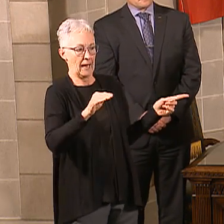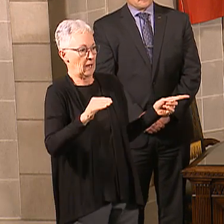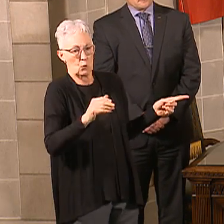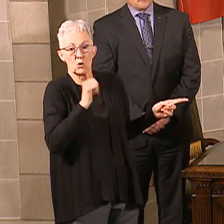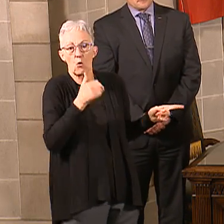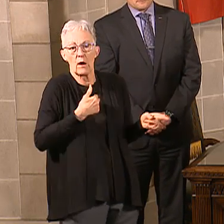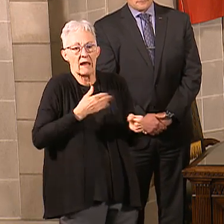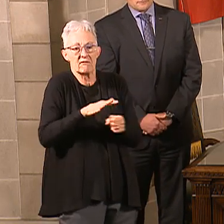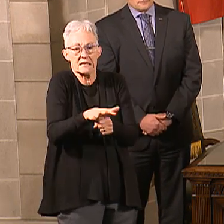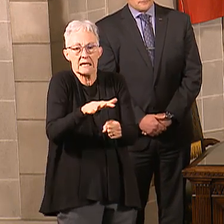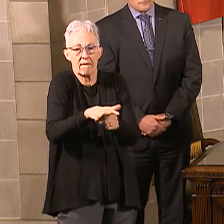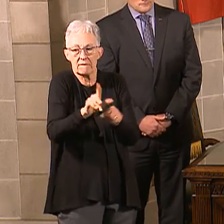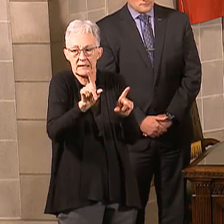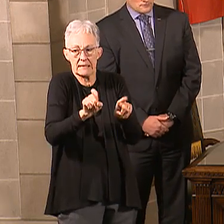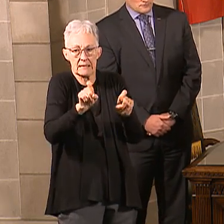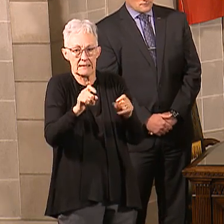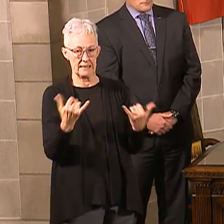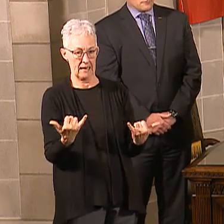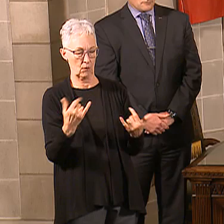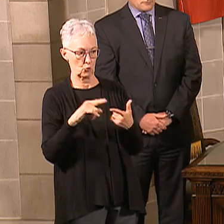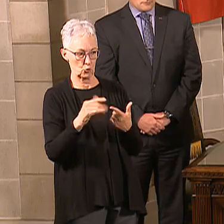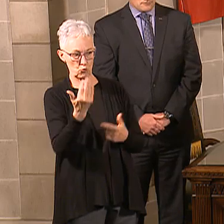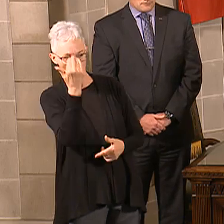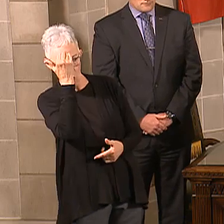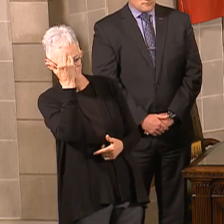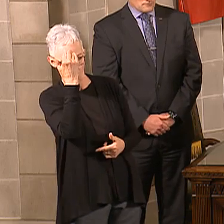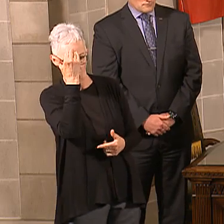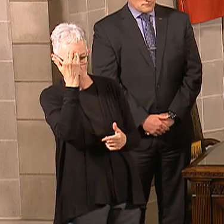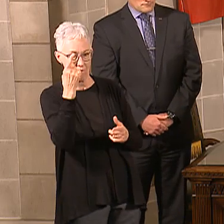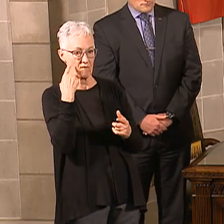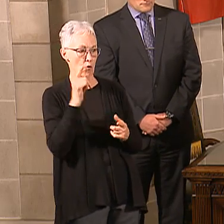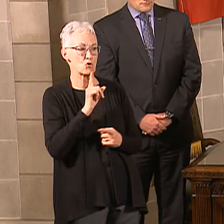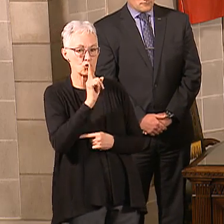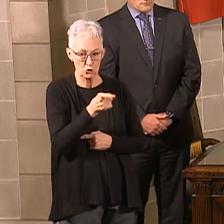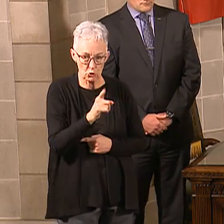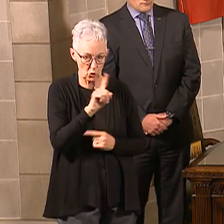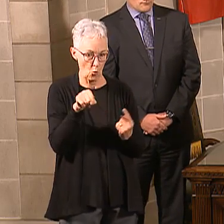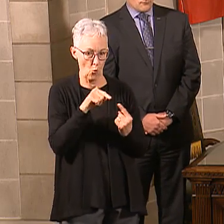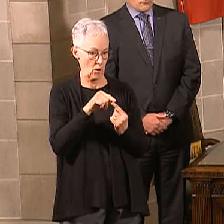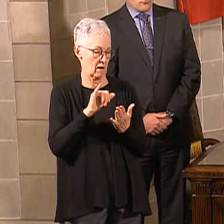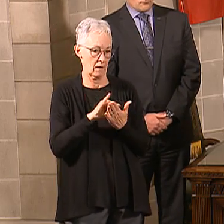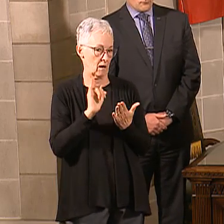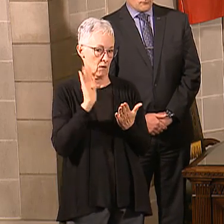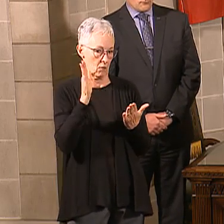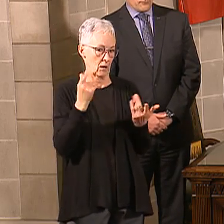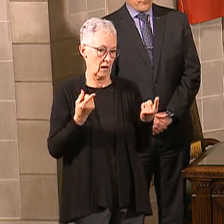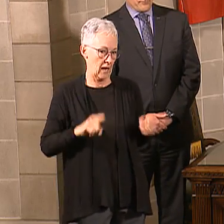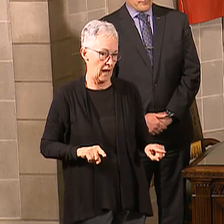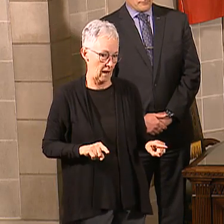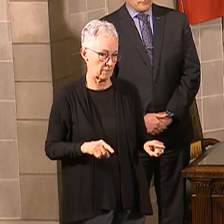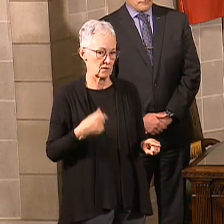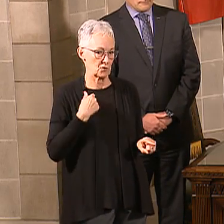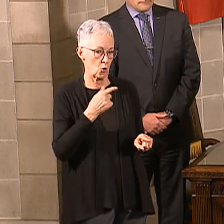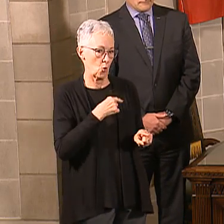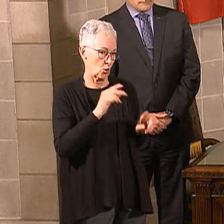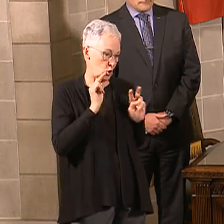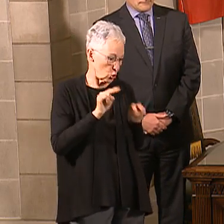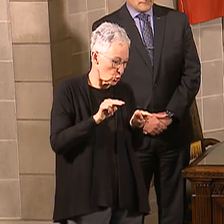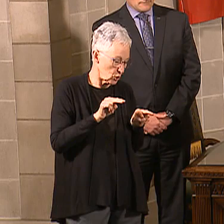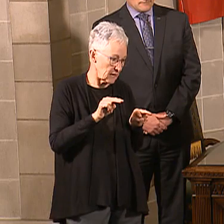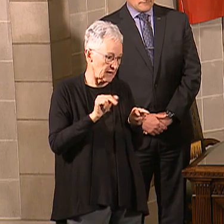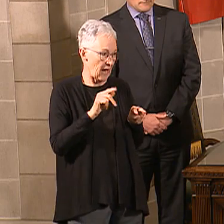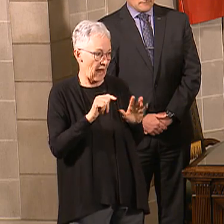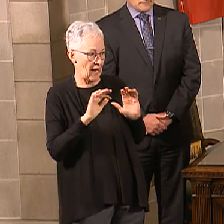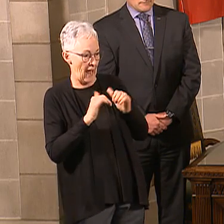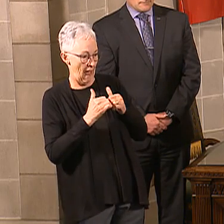that's our goal is to expand the testing to be able to have better data on it right now. We're just continuing to monitor the situation with regard to those community spread cases, which is our rule of thumb